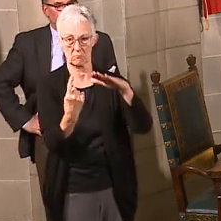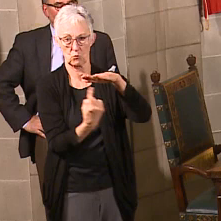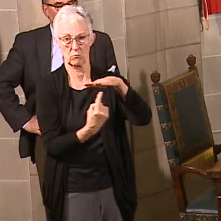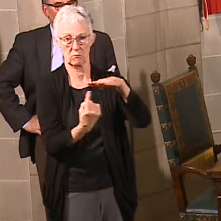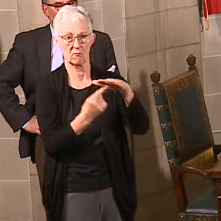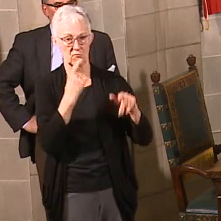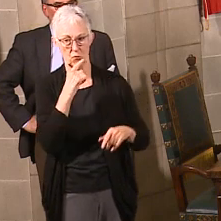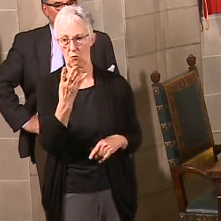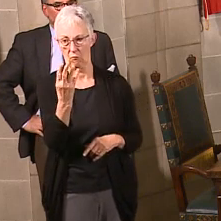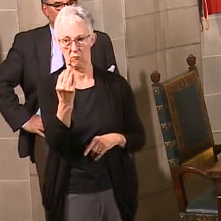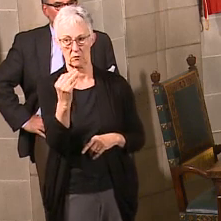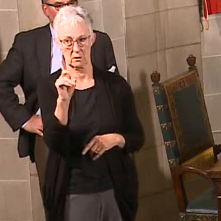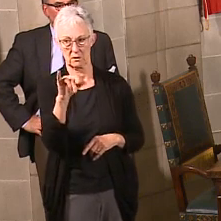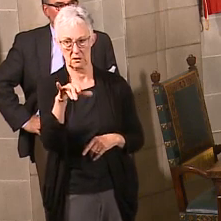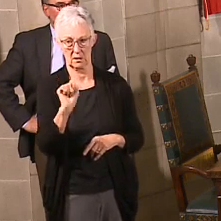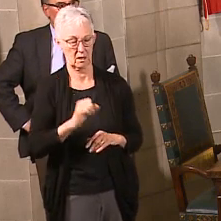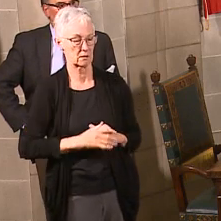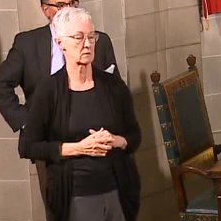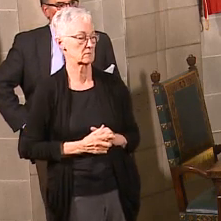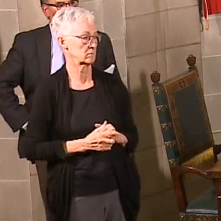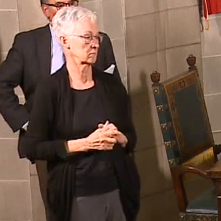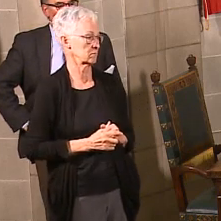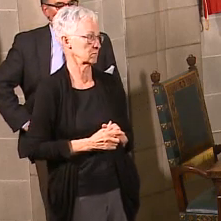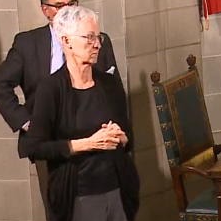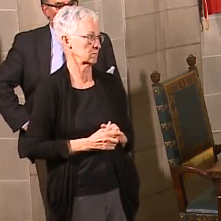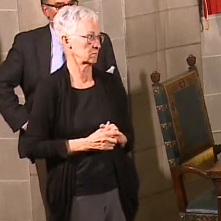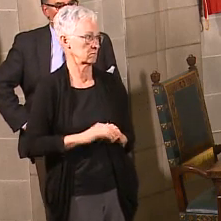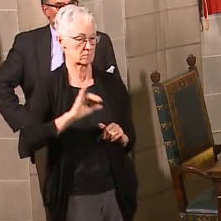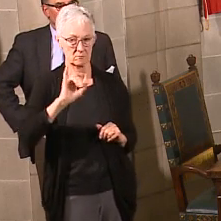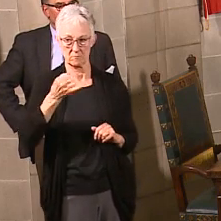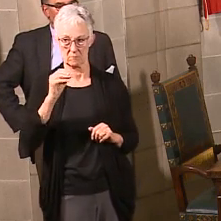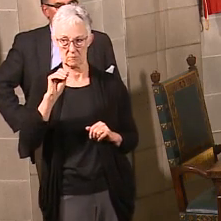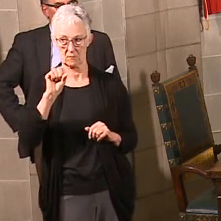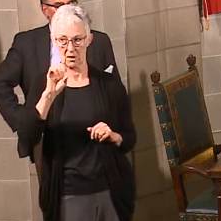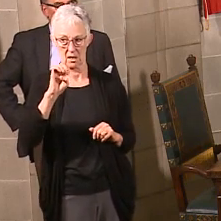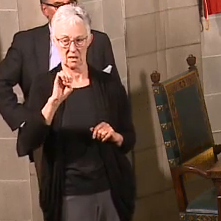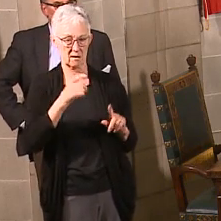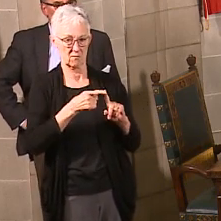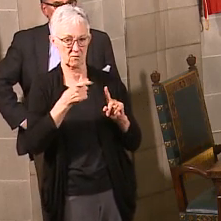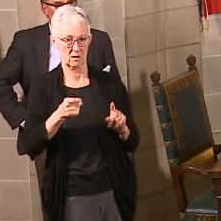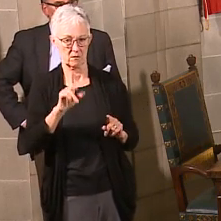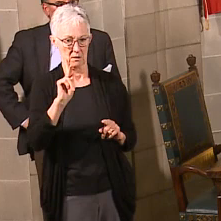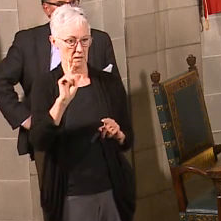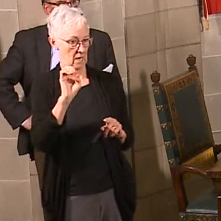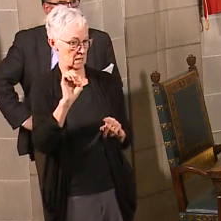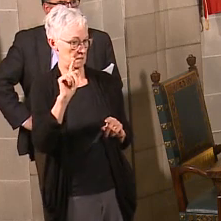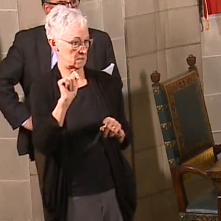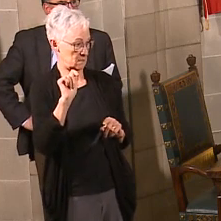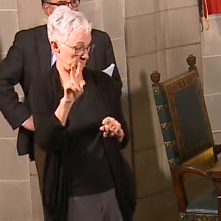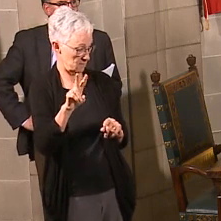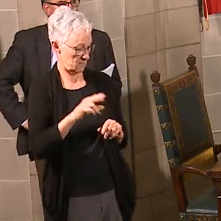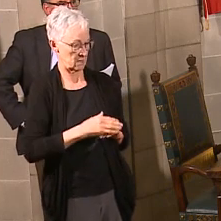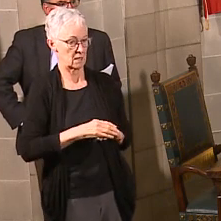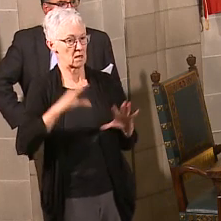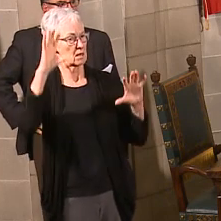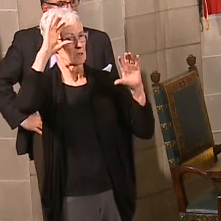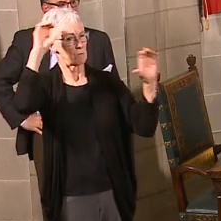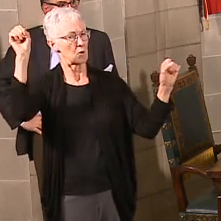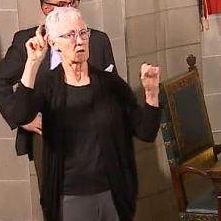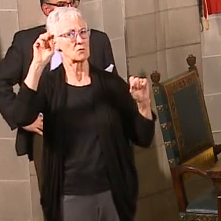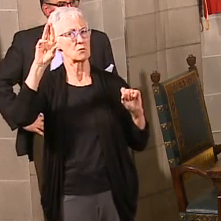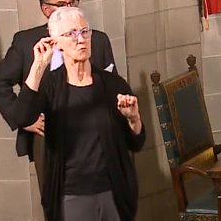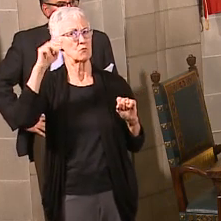doing here in the state of Nebraska. Jose Josiah from KETV, President Trump recently said